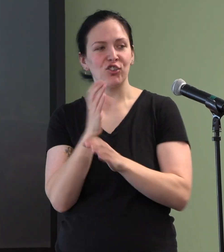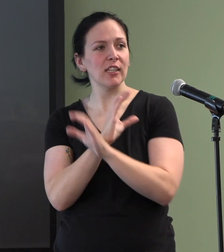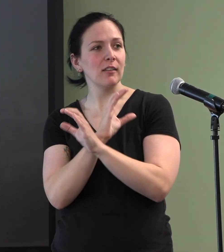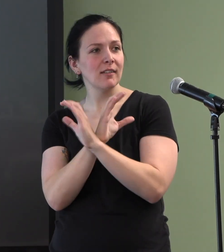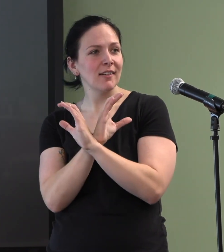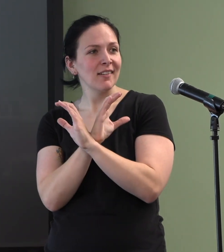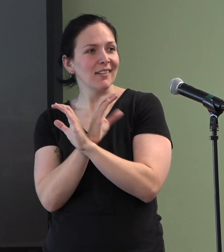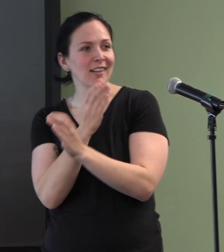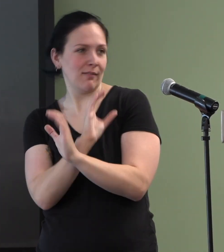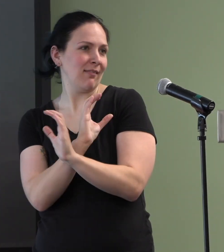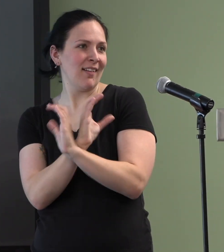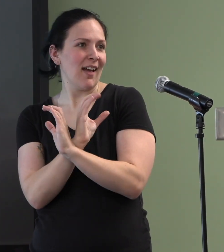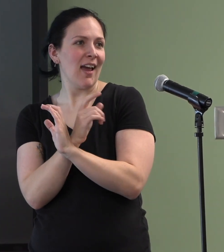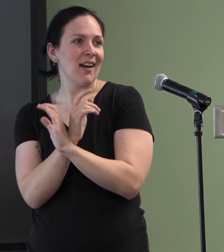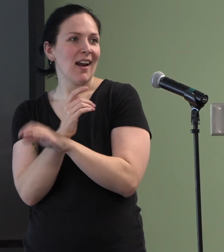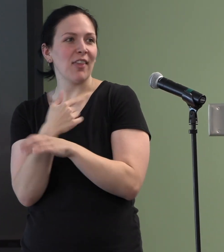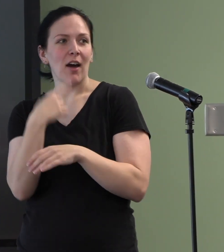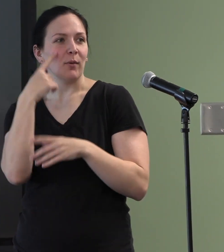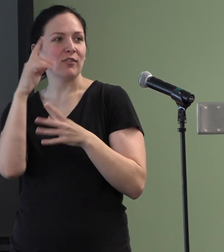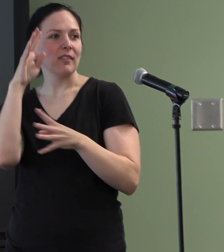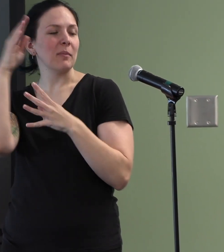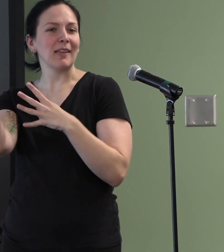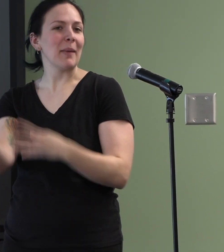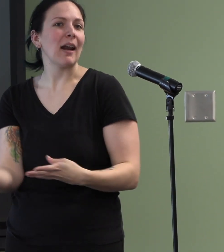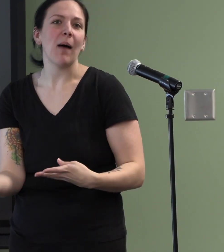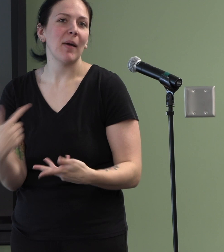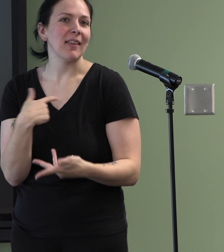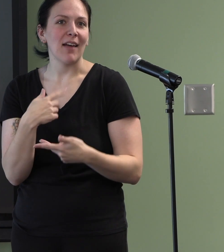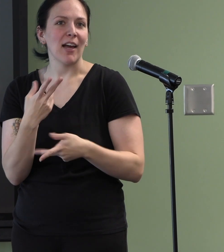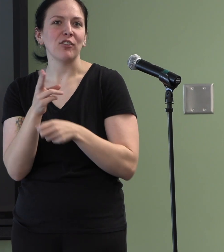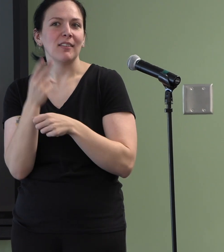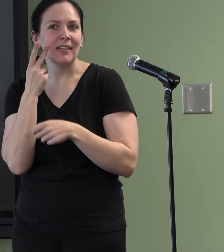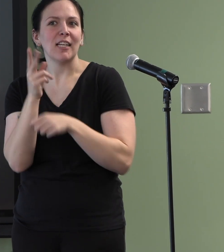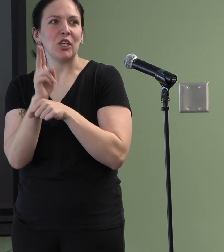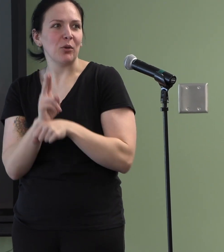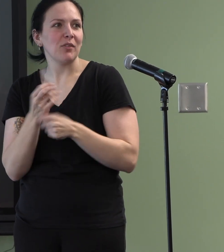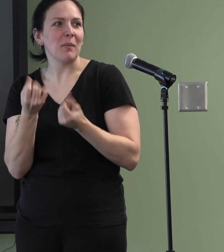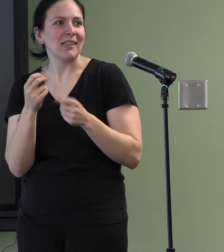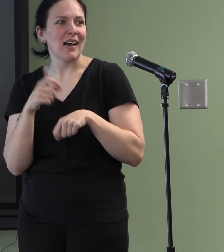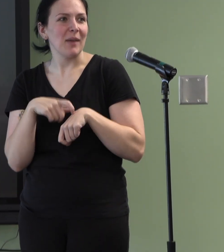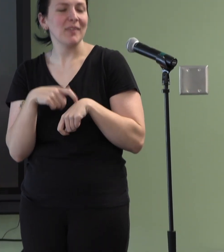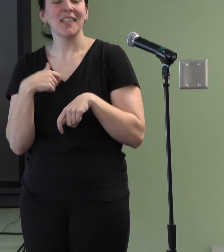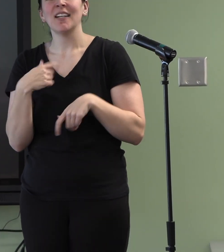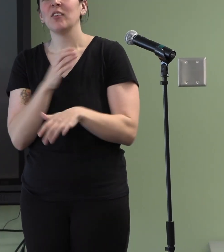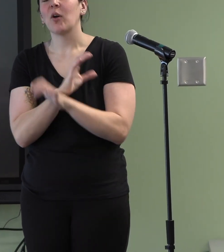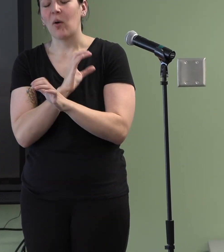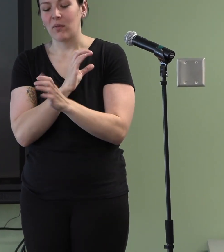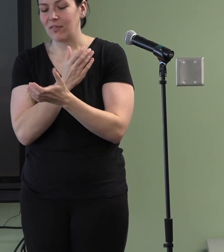chill. And I thought it was just completely made up, and then I've actually seen it used many times. So just